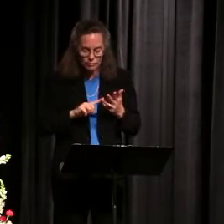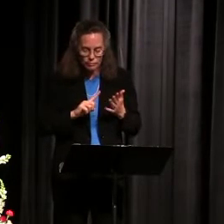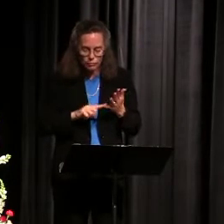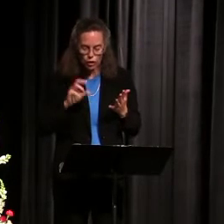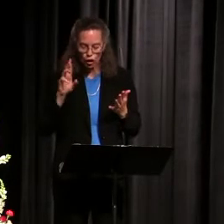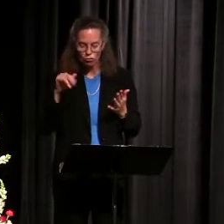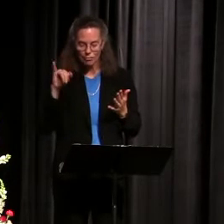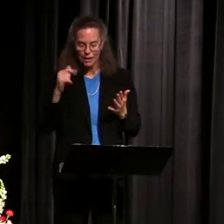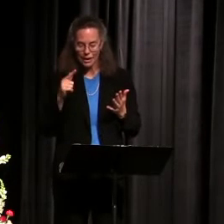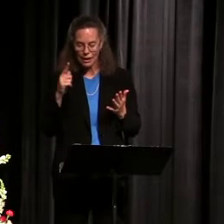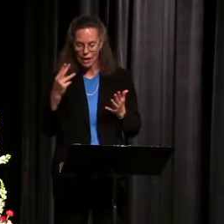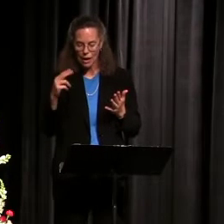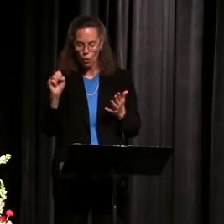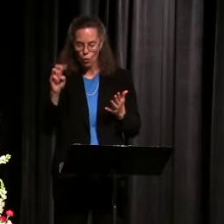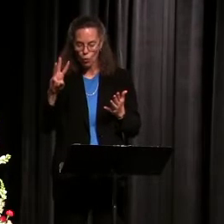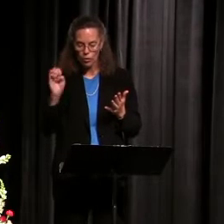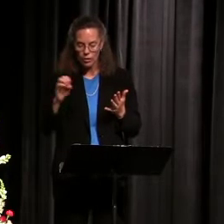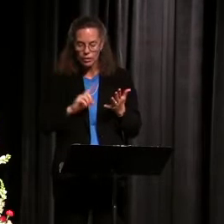Mr. Craig Howe,